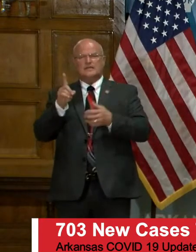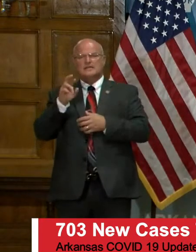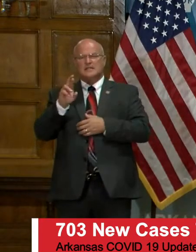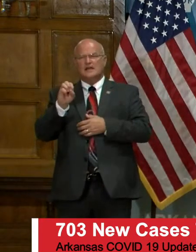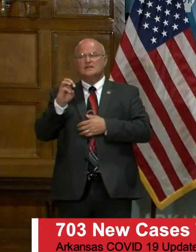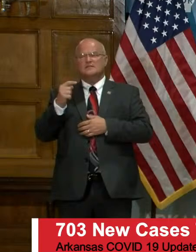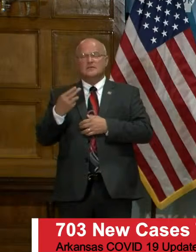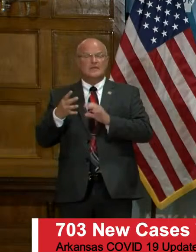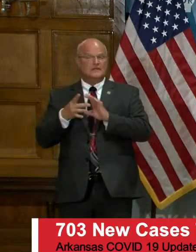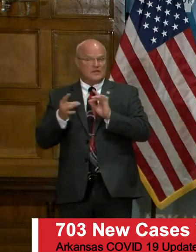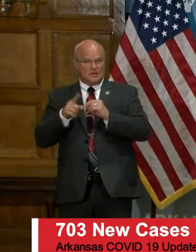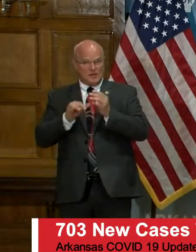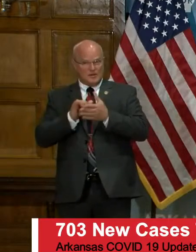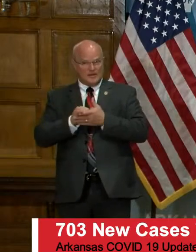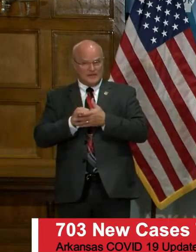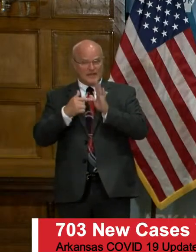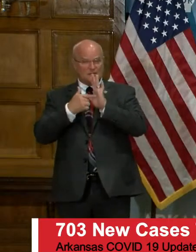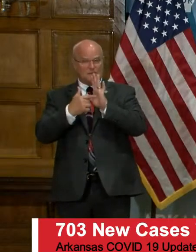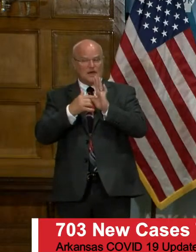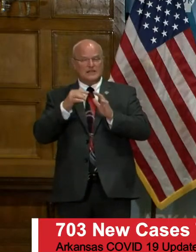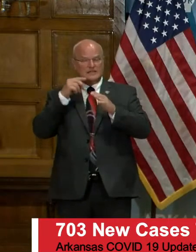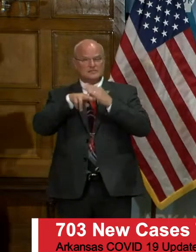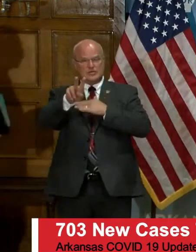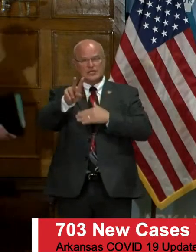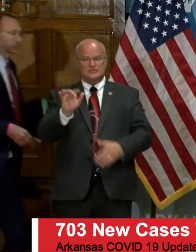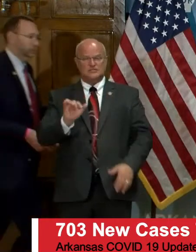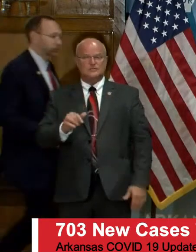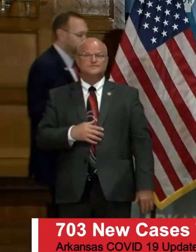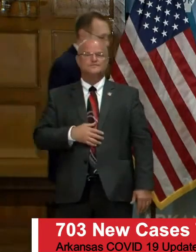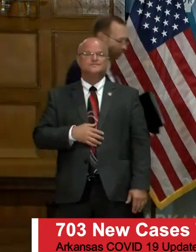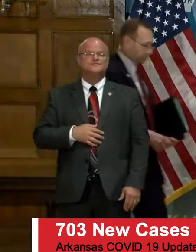Dr. Smith if you have a comment on that modeling.